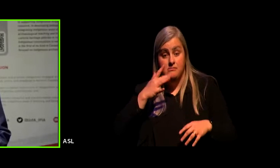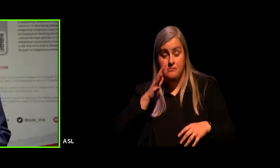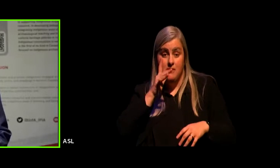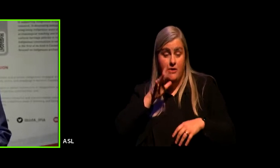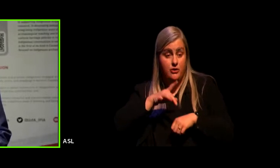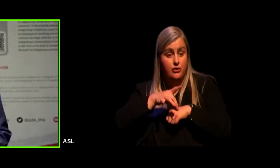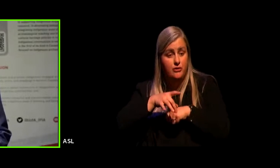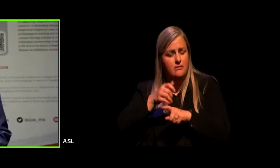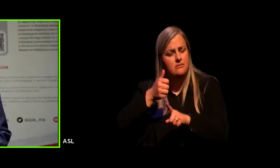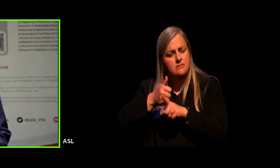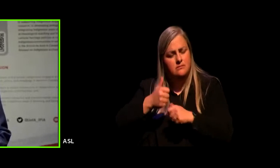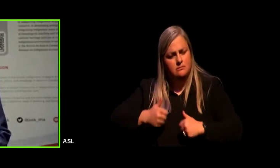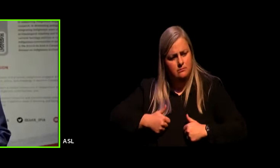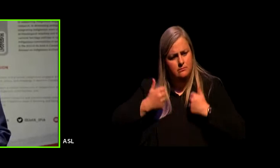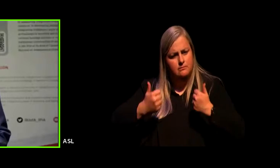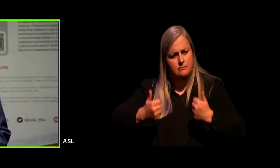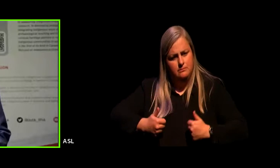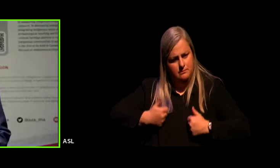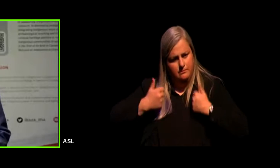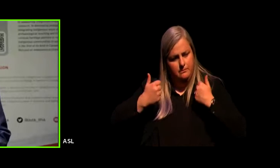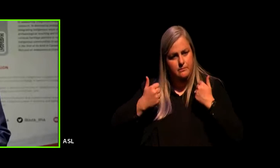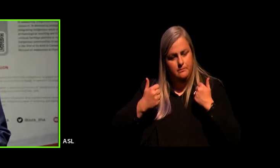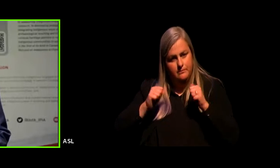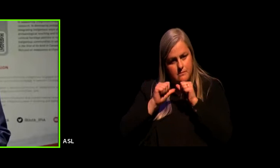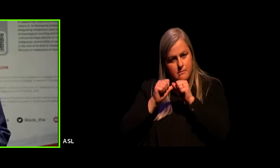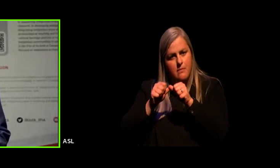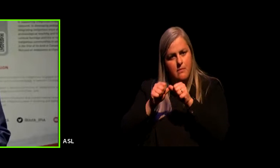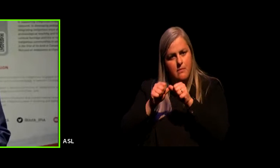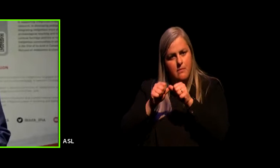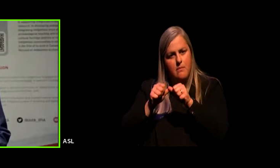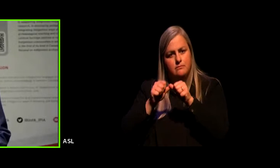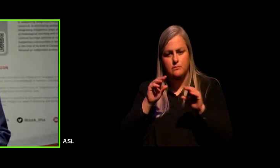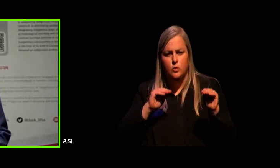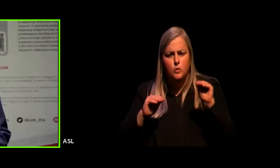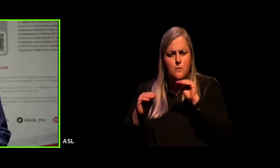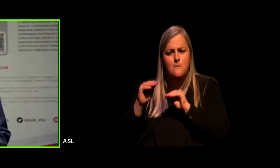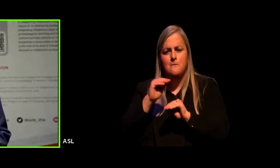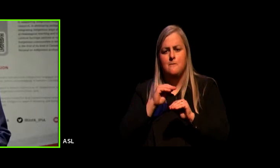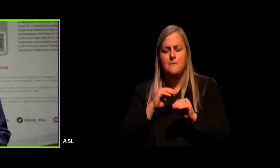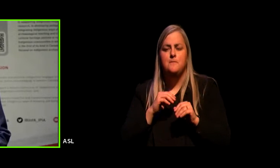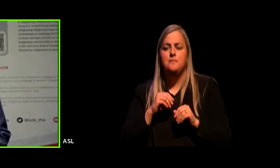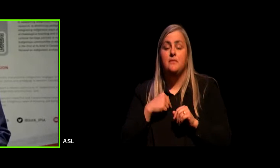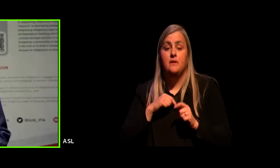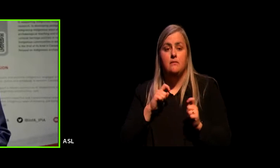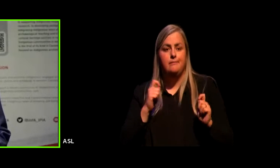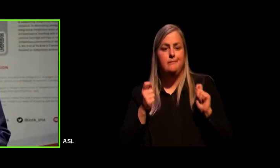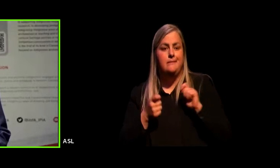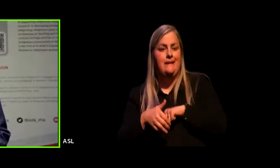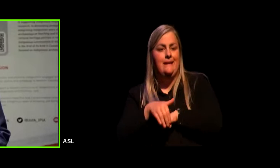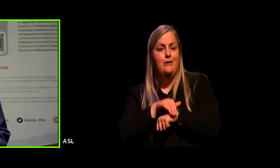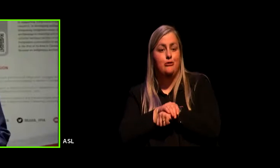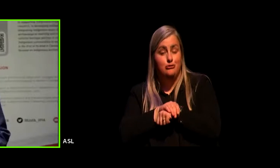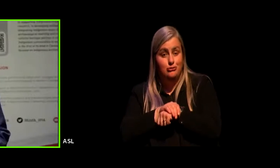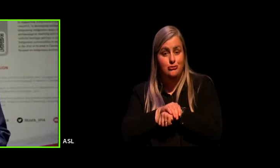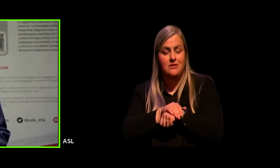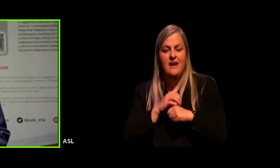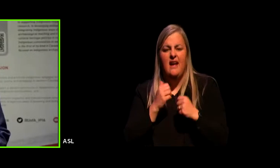and it's in constant motion. And when I switched to English, everything seems